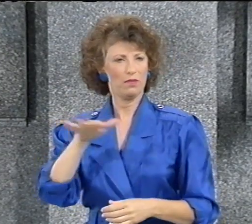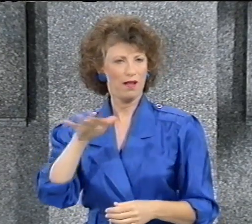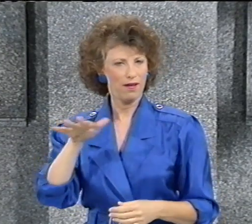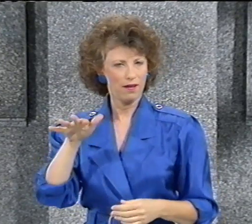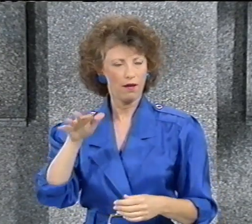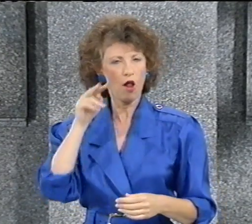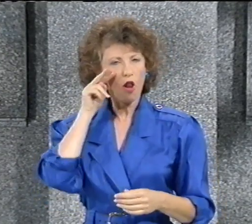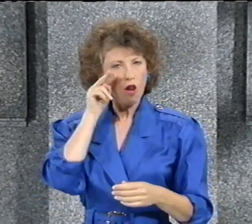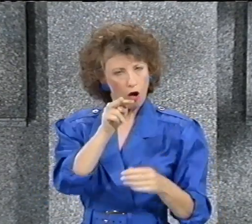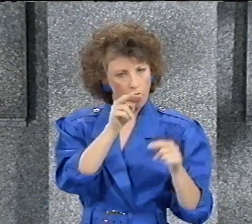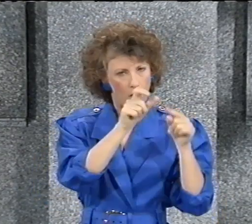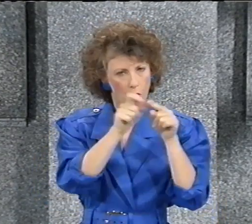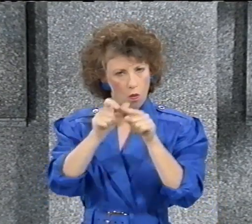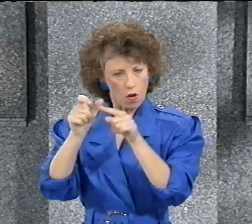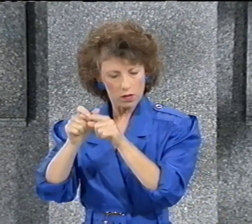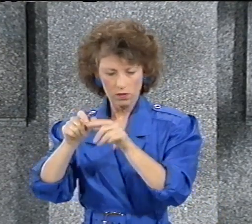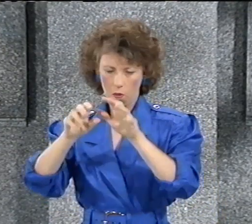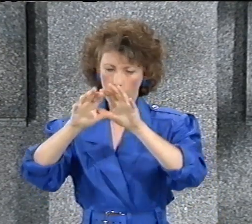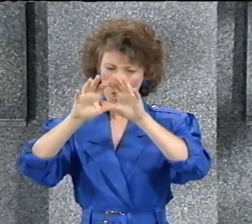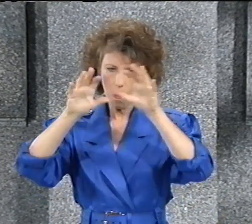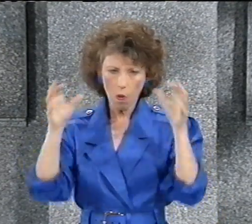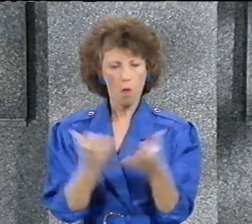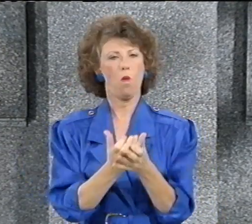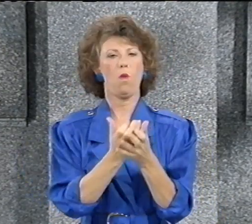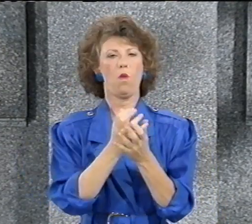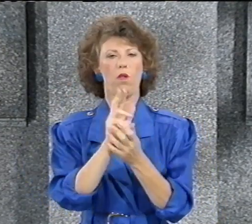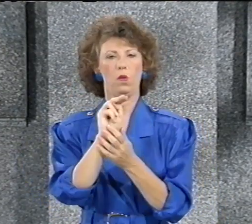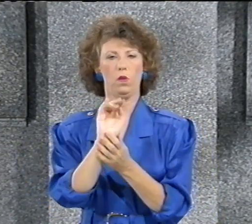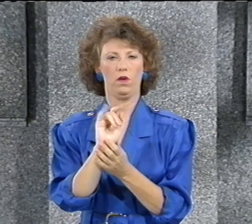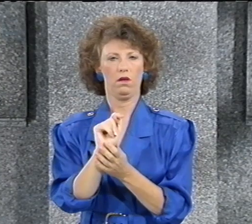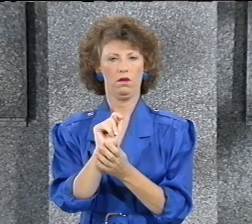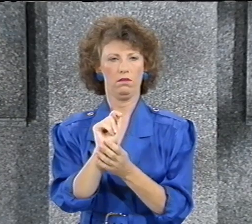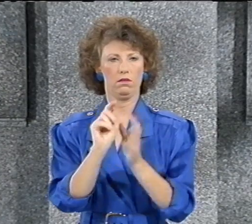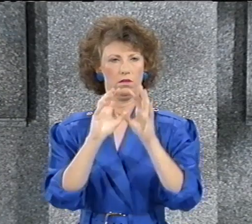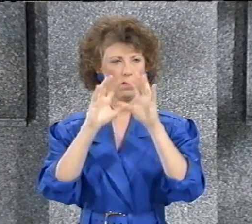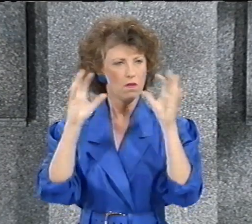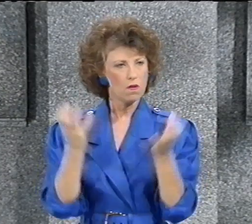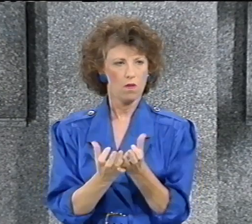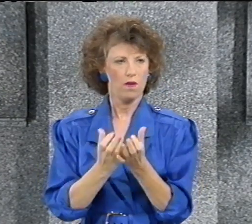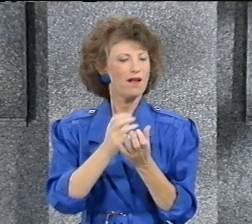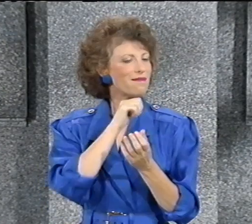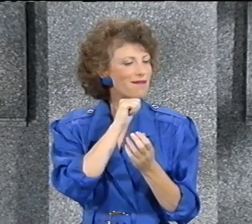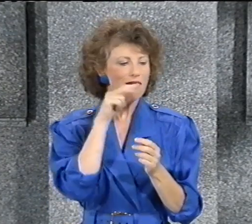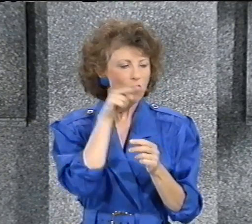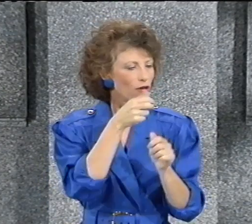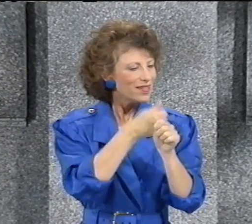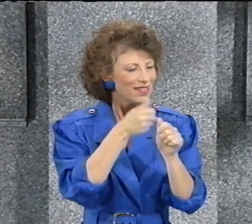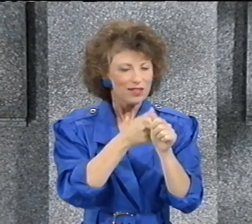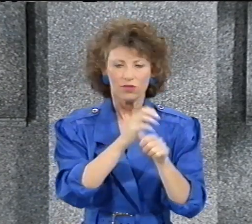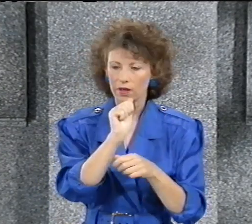approach toward fingerspelling by looking at words as whole units and not at each individual